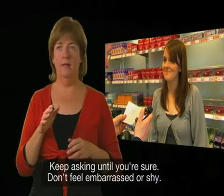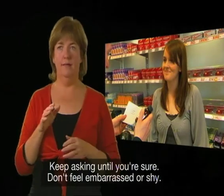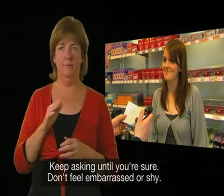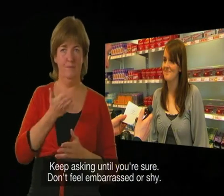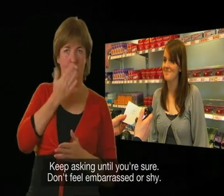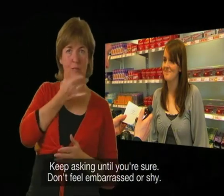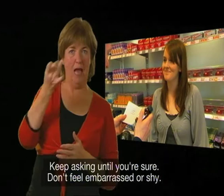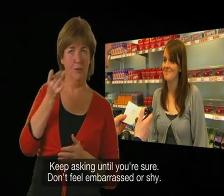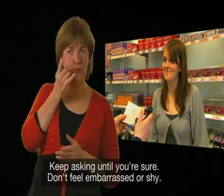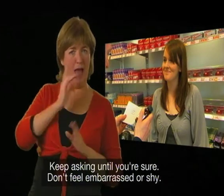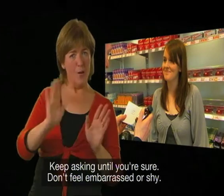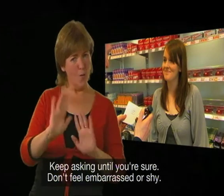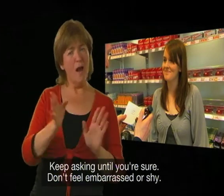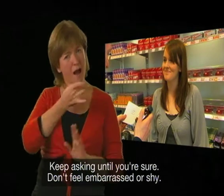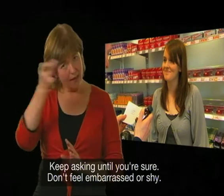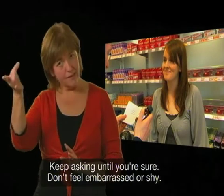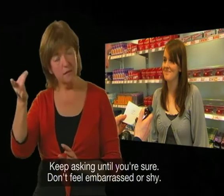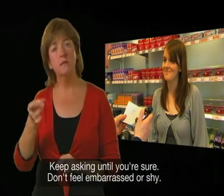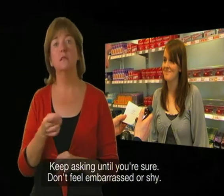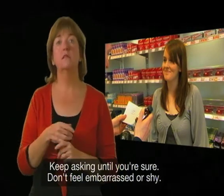until you're sure. Don't feel embarrassed or shy.